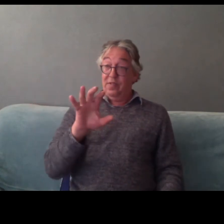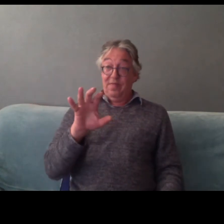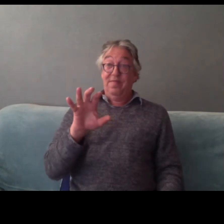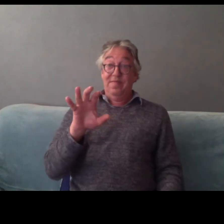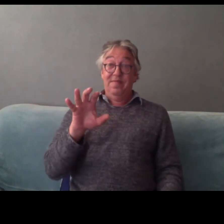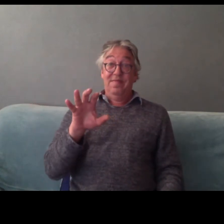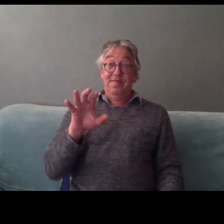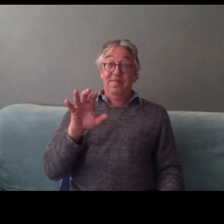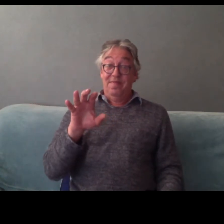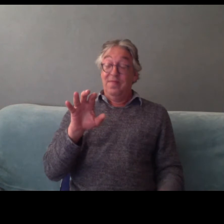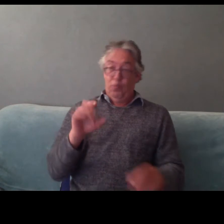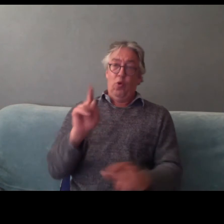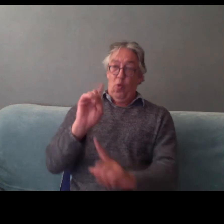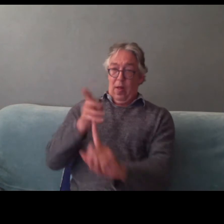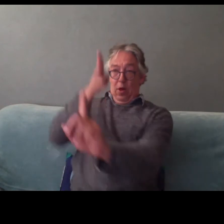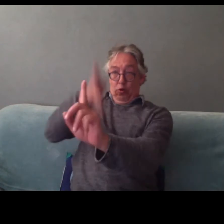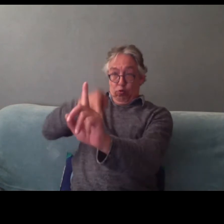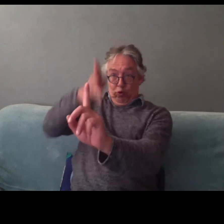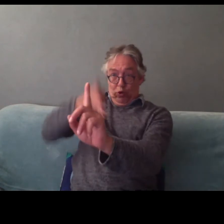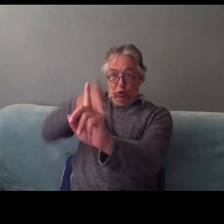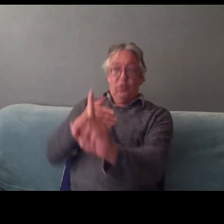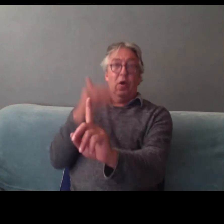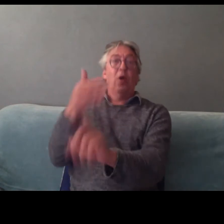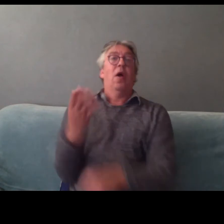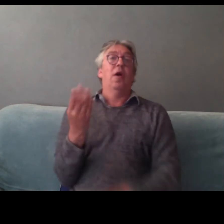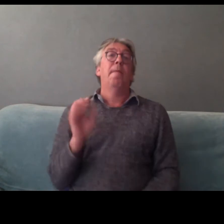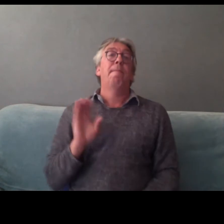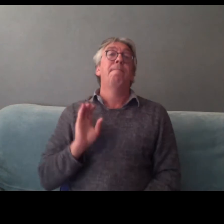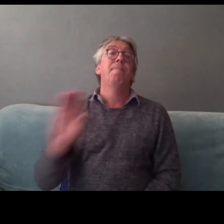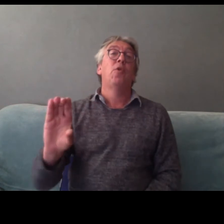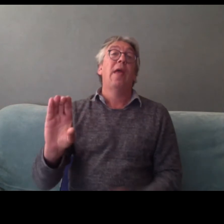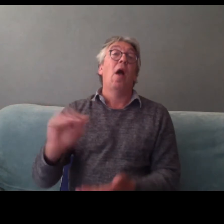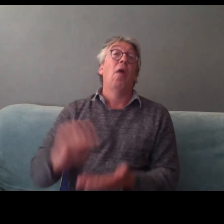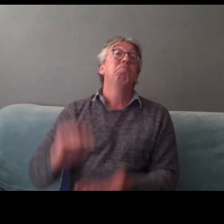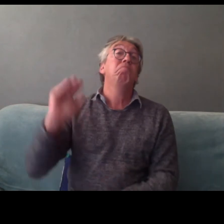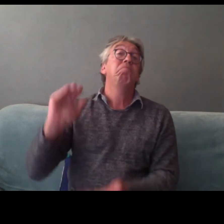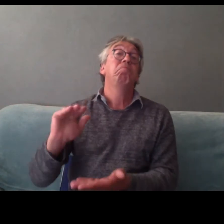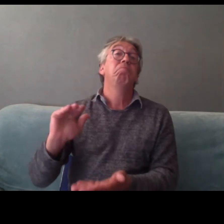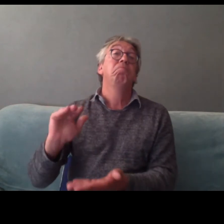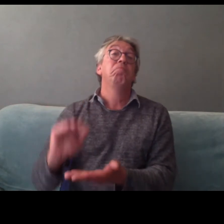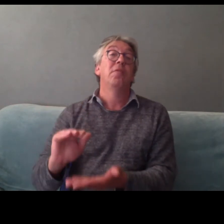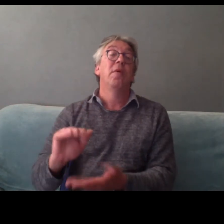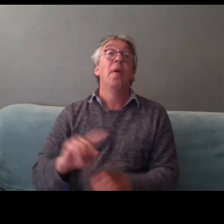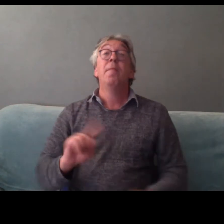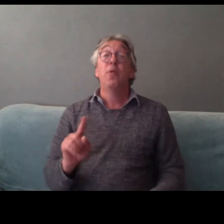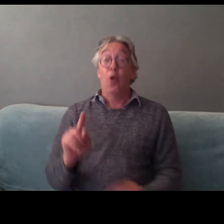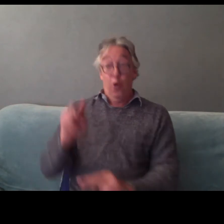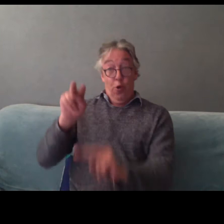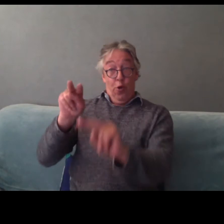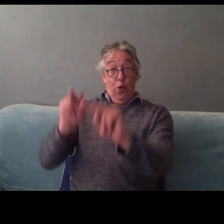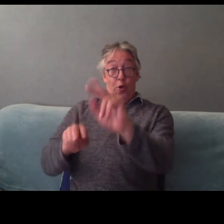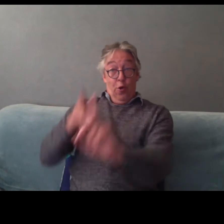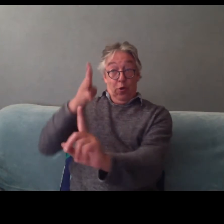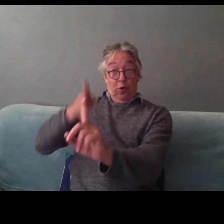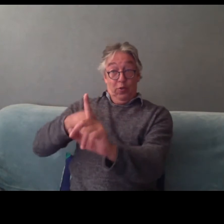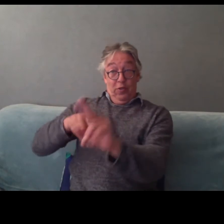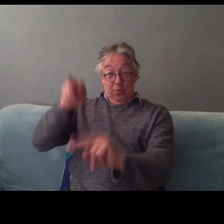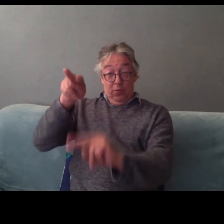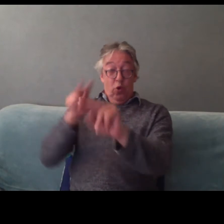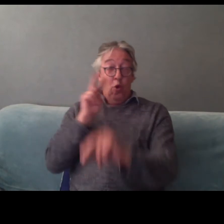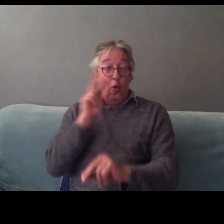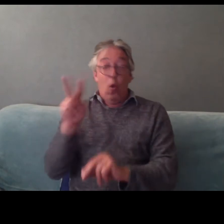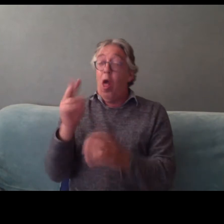an assessment. But there are some cases where the assessment actually takes account of the amount of economic loss